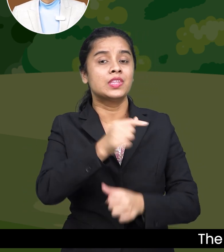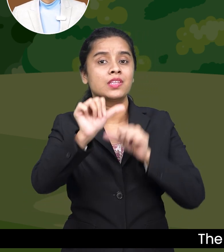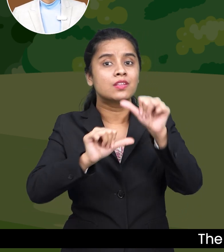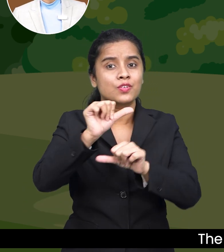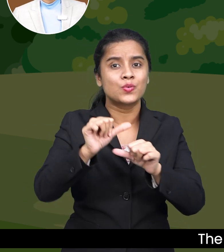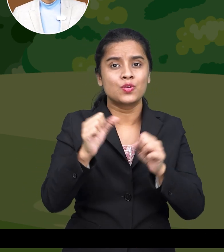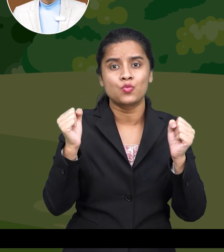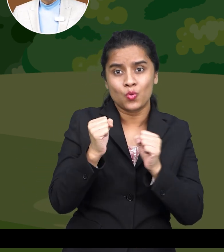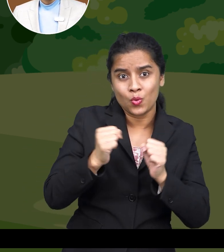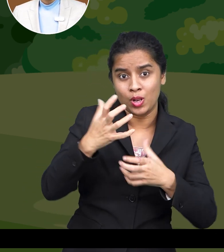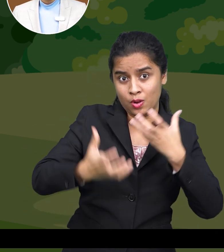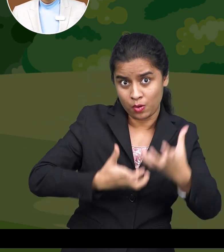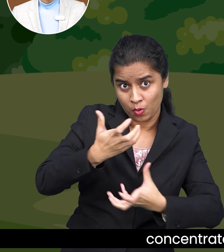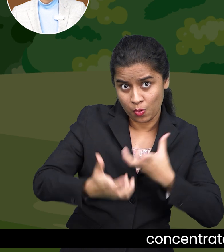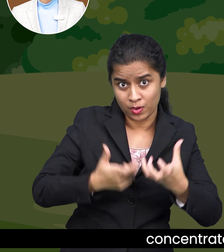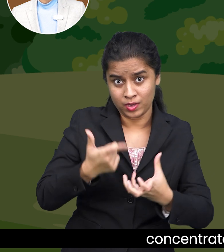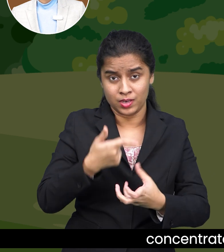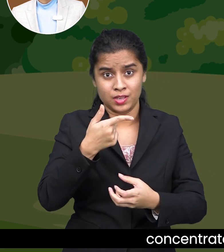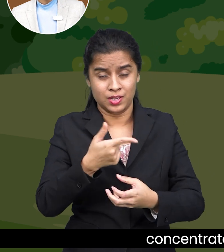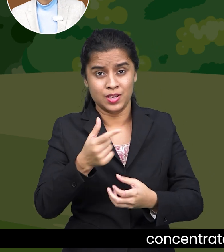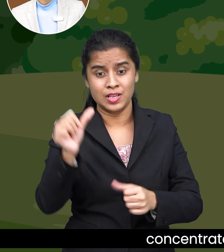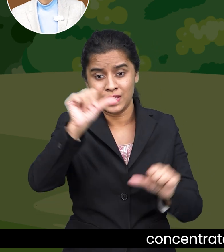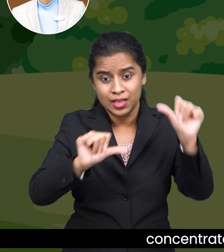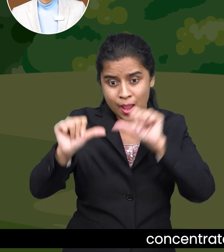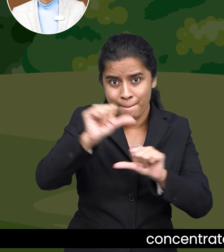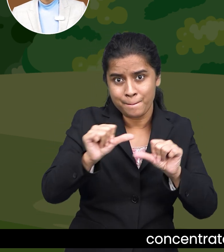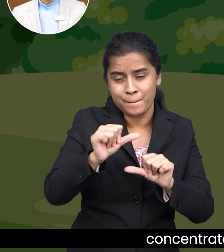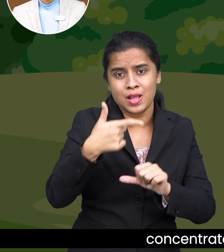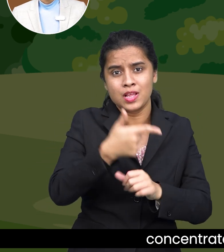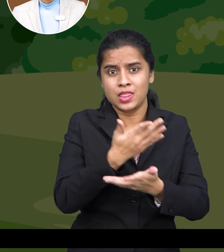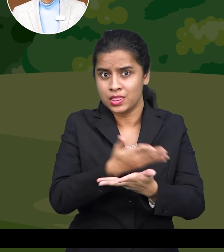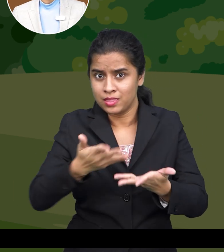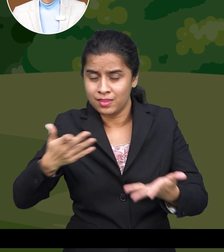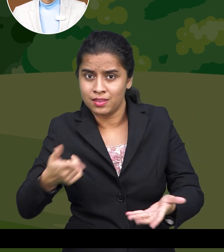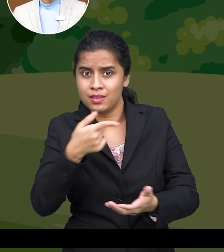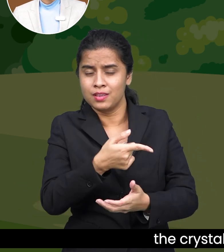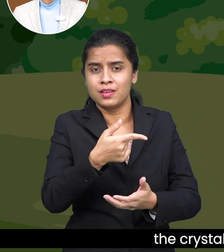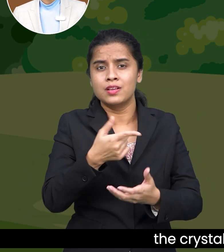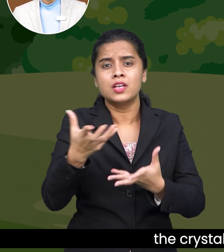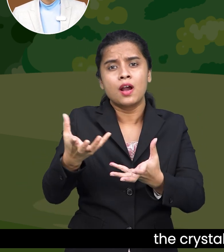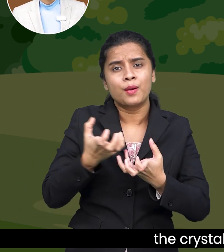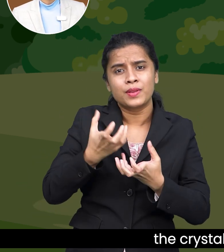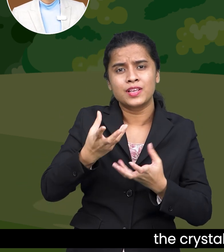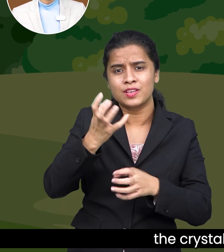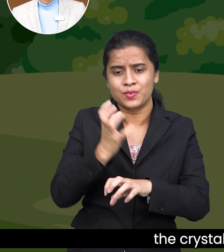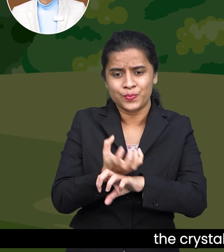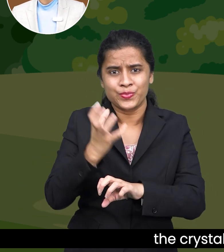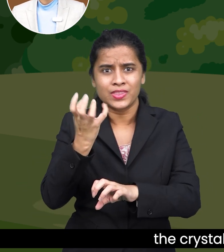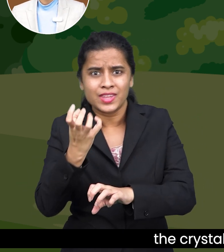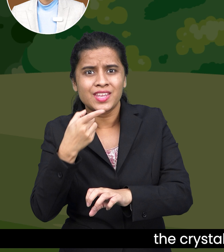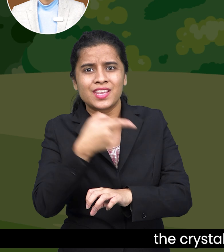The process of cooling a hot, concentrated solution of a substance to obtain the crystals is